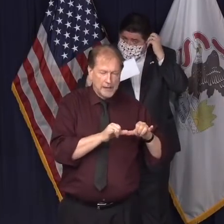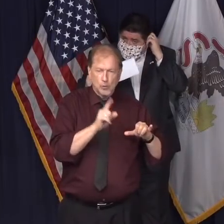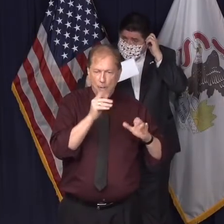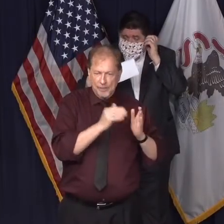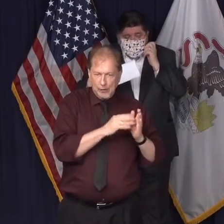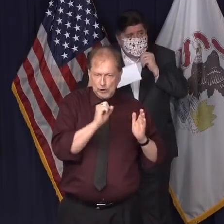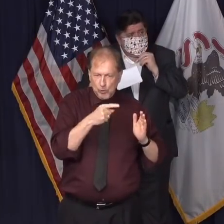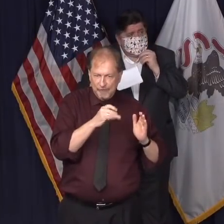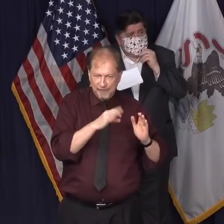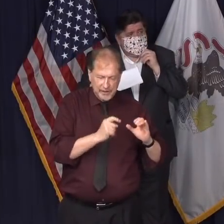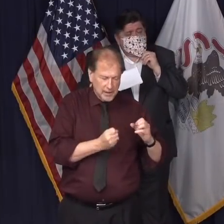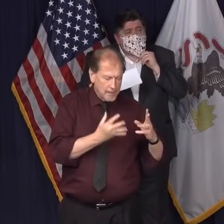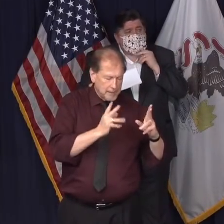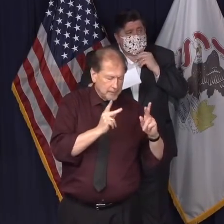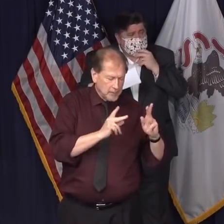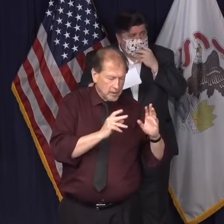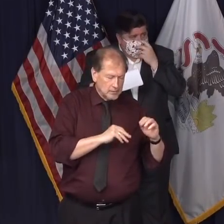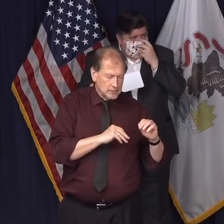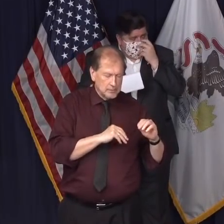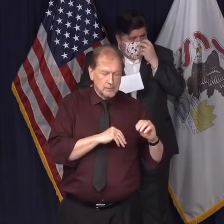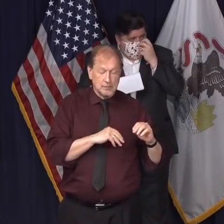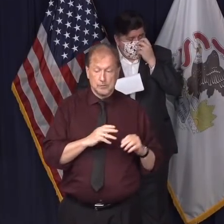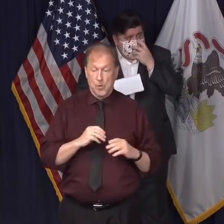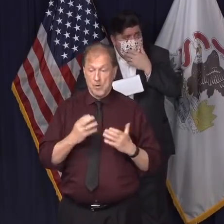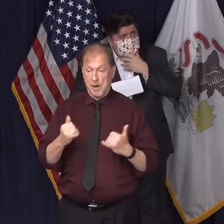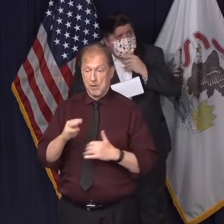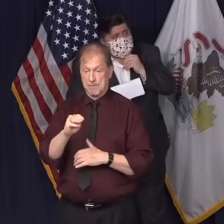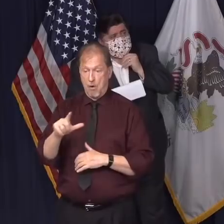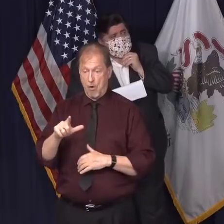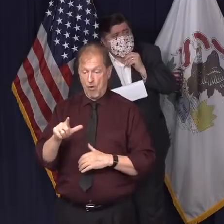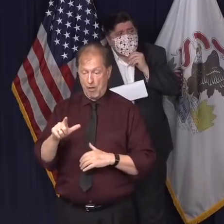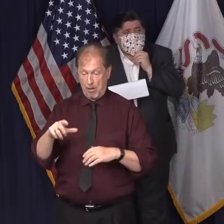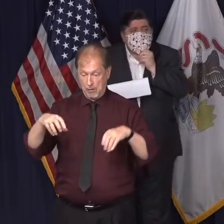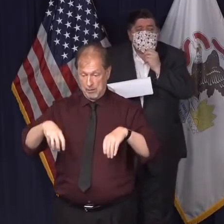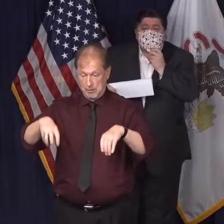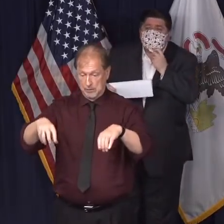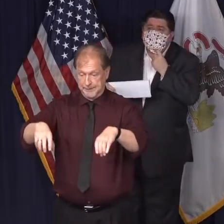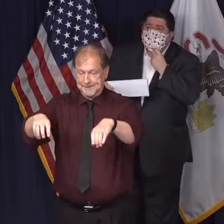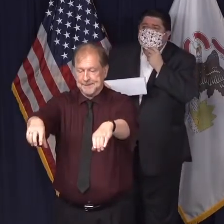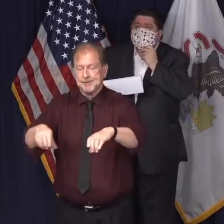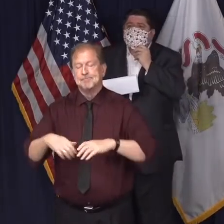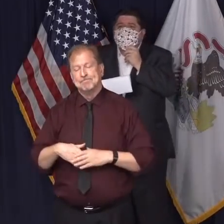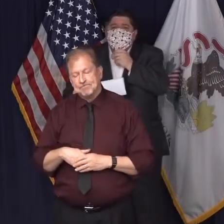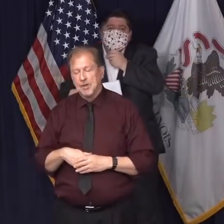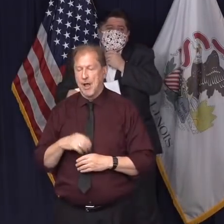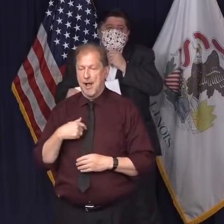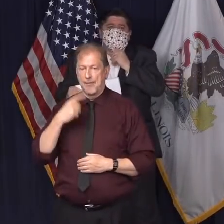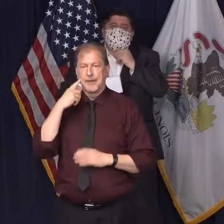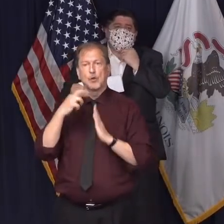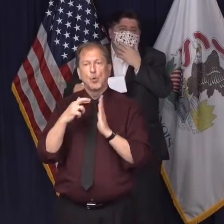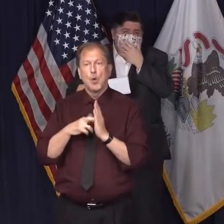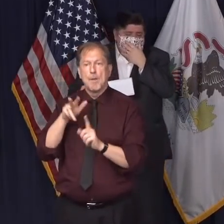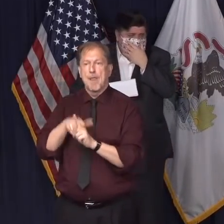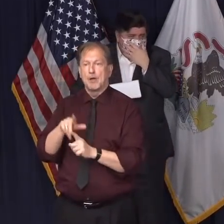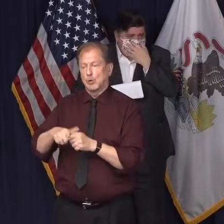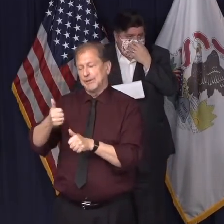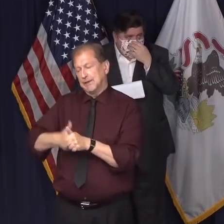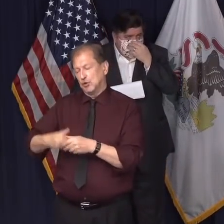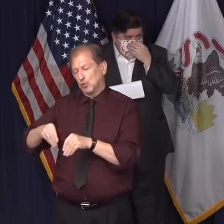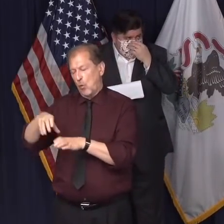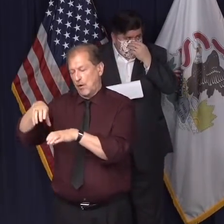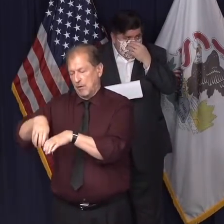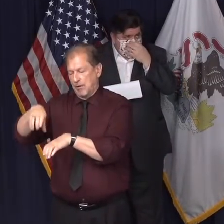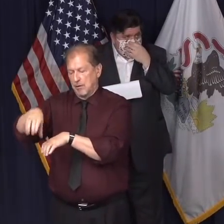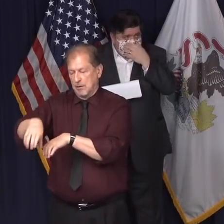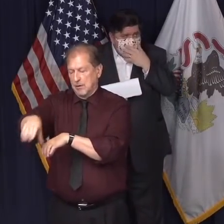I think, would continue to apply for individual stores. And then I think if they happen to